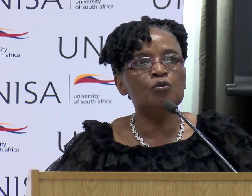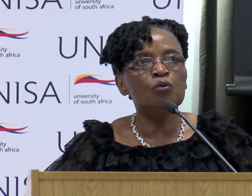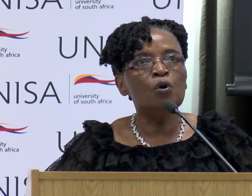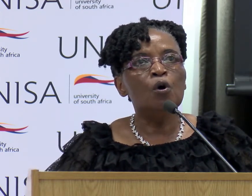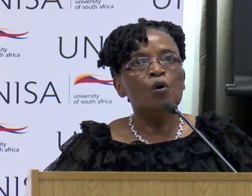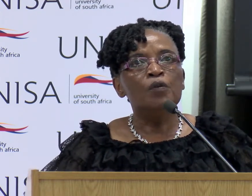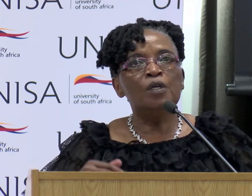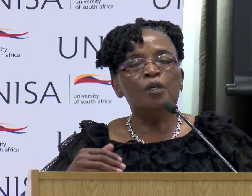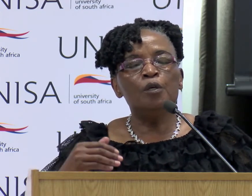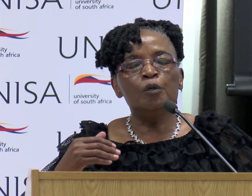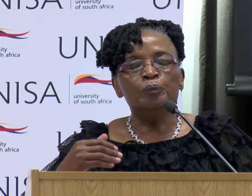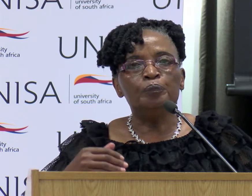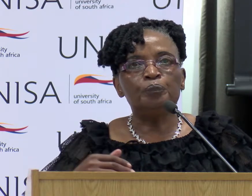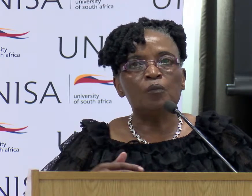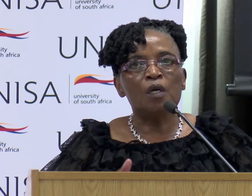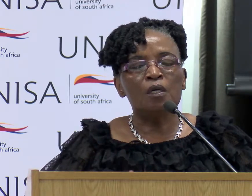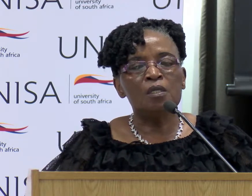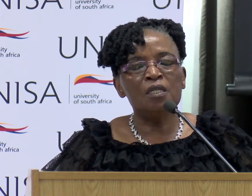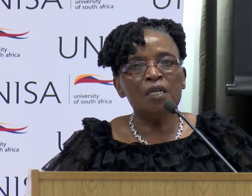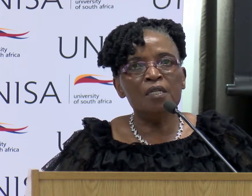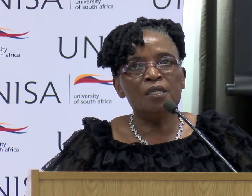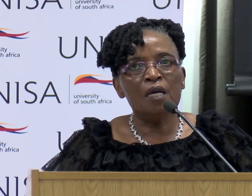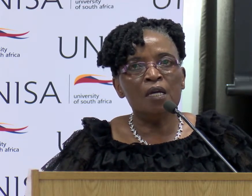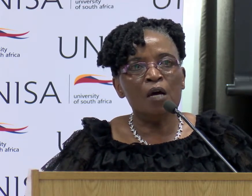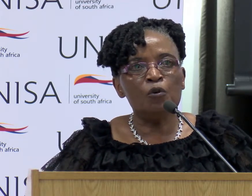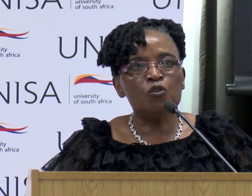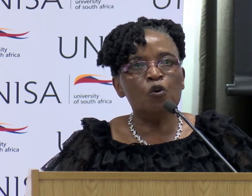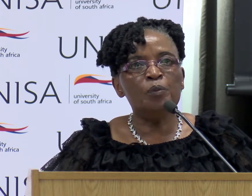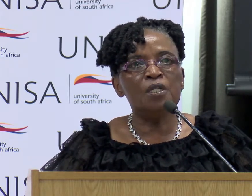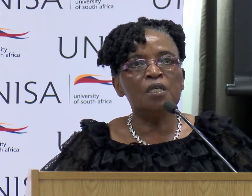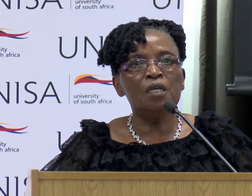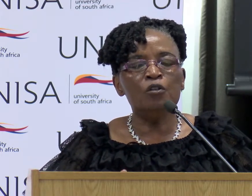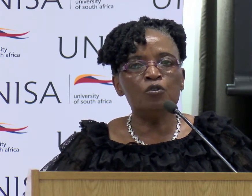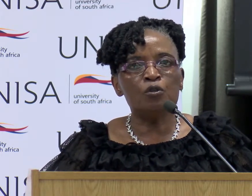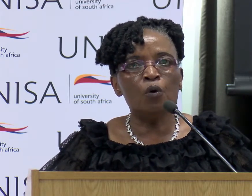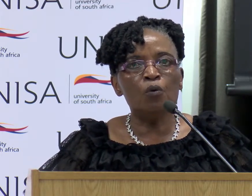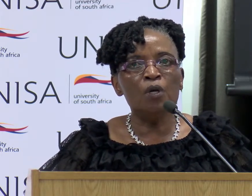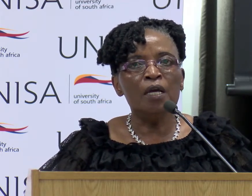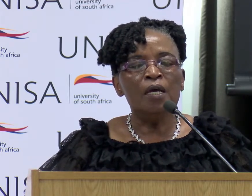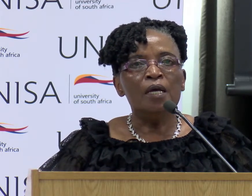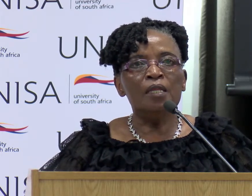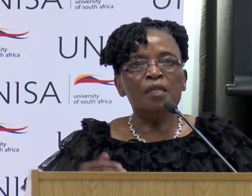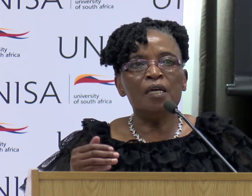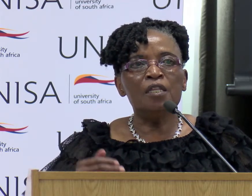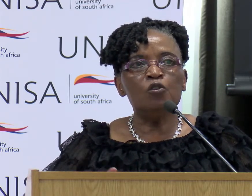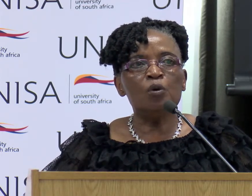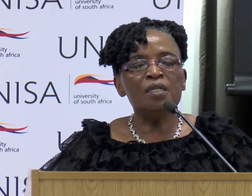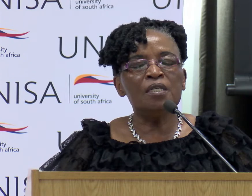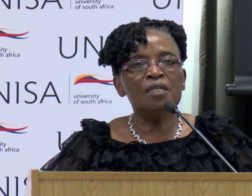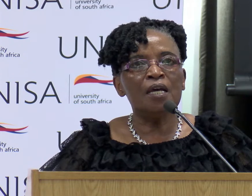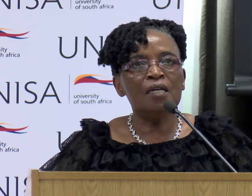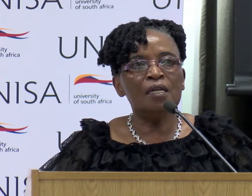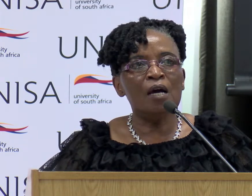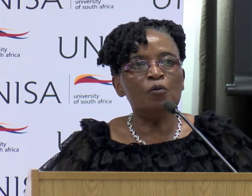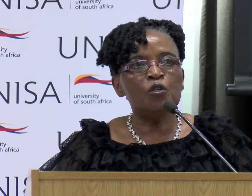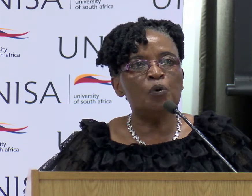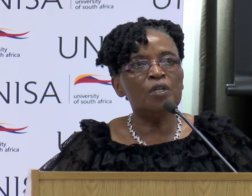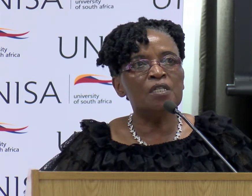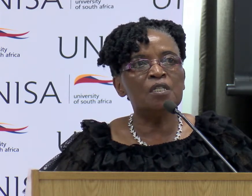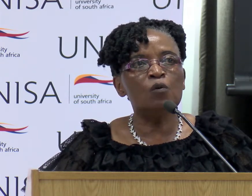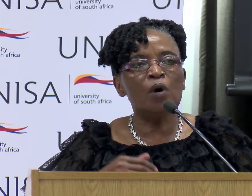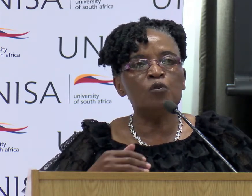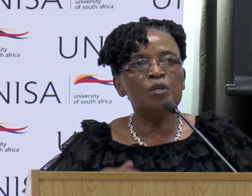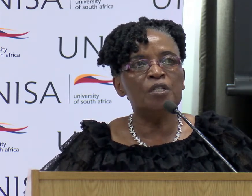you through the Senate Language Committee, its role, and then the 2010